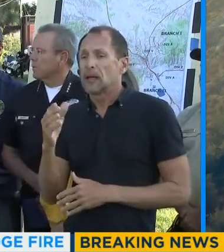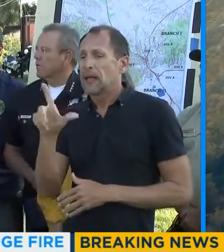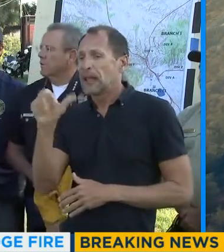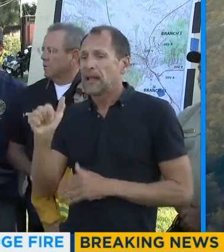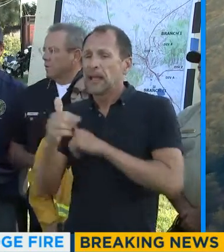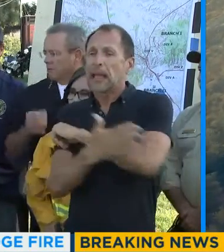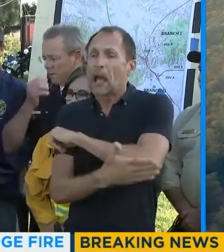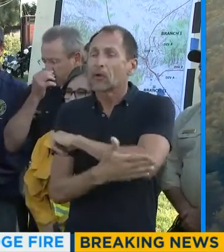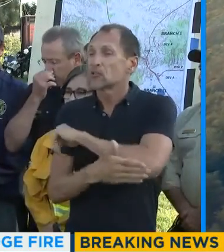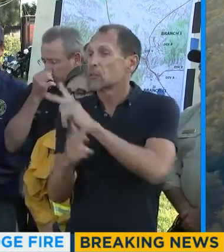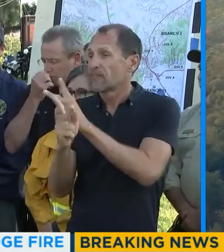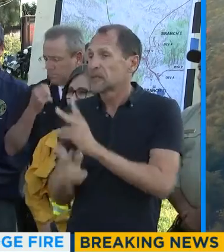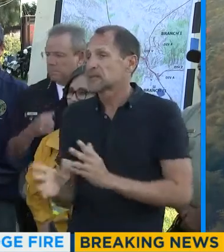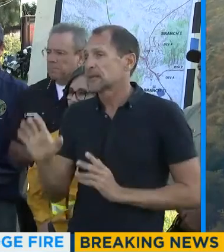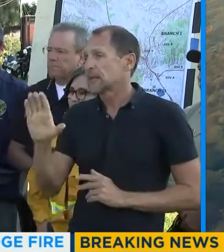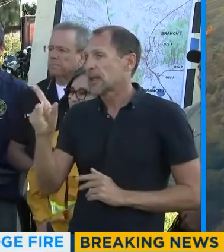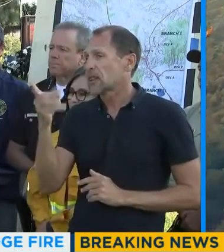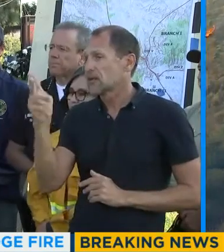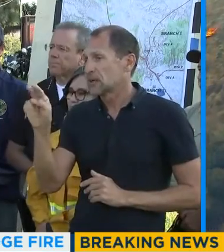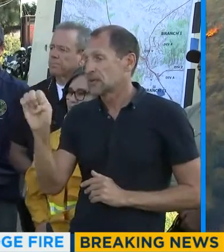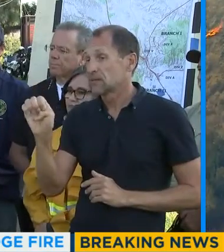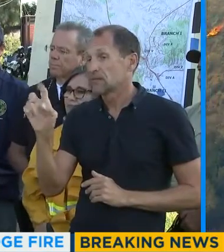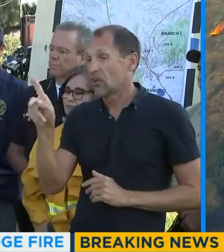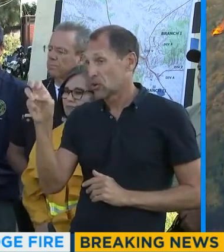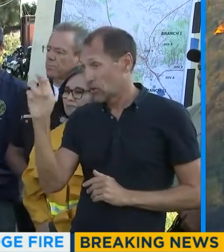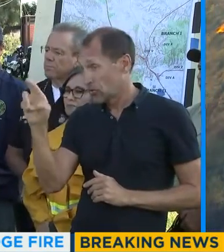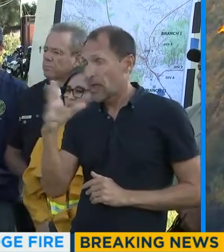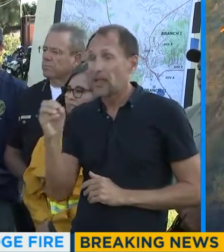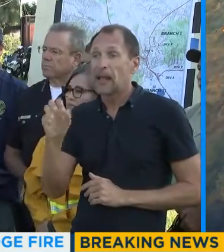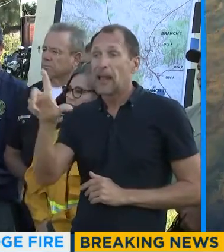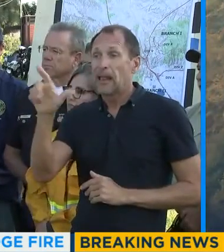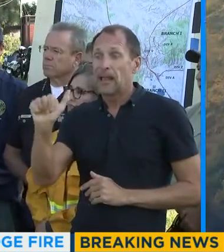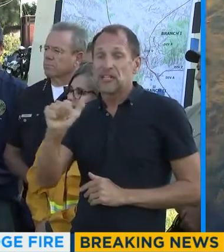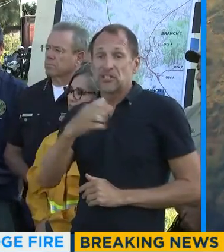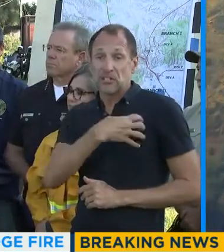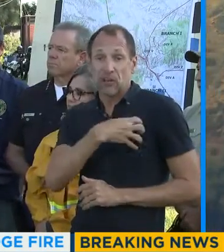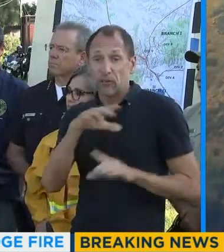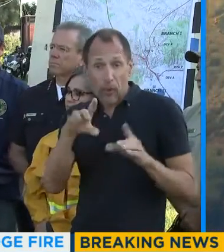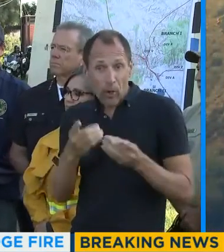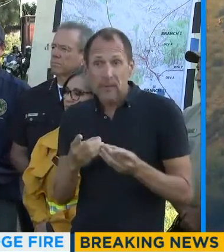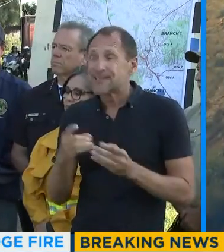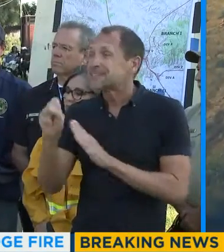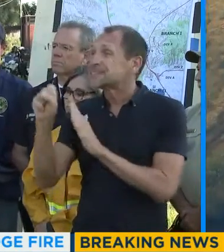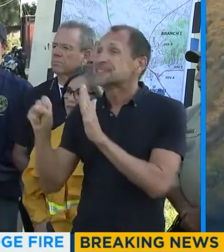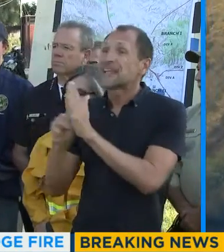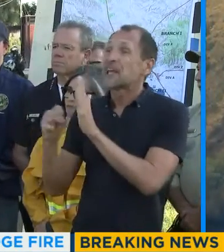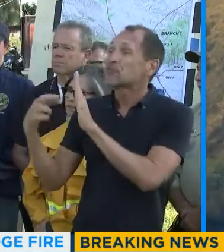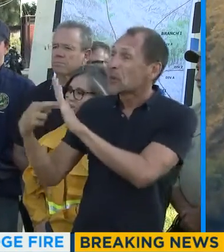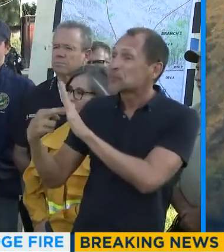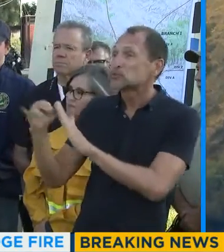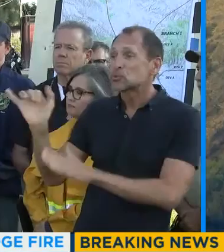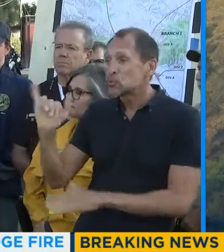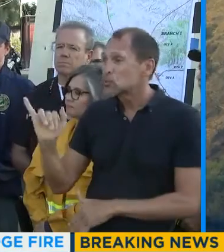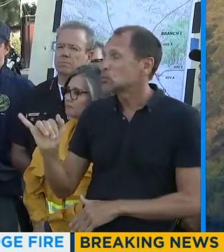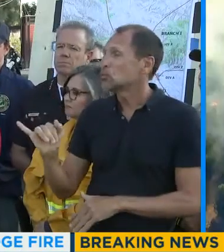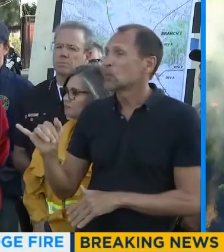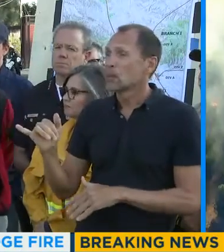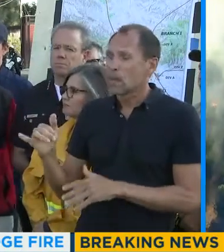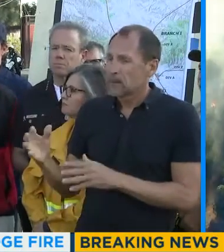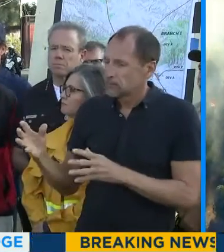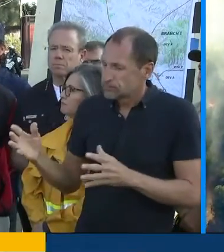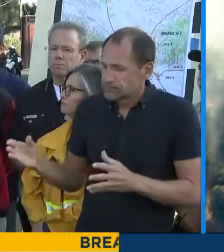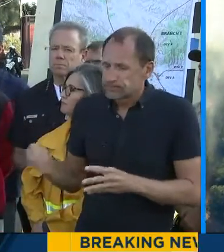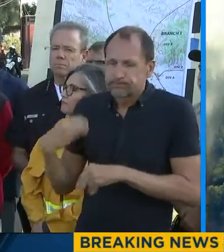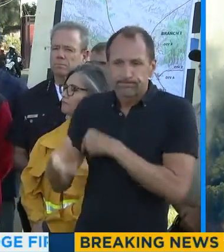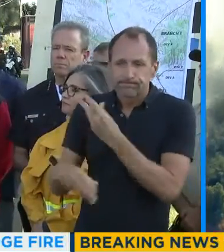been amazing, and the Los Angeles Sheriff's Department as well. We have our state representatives who have done a superb job in making sure that there's state assistance, as I mentioned. We've